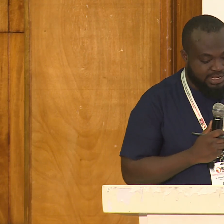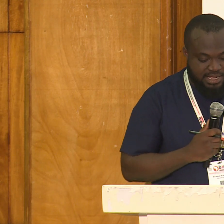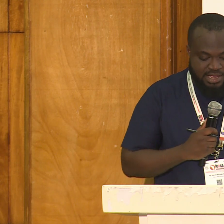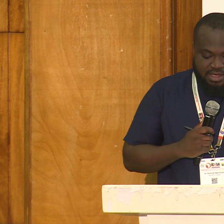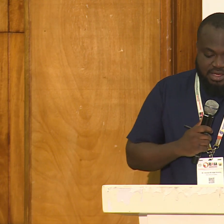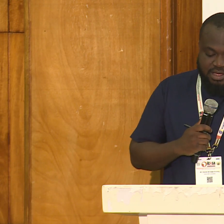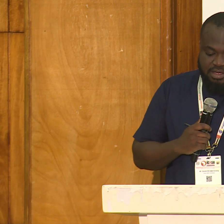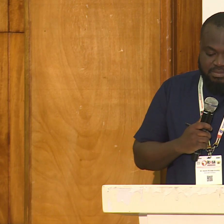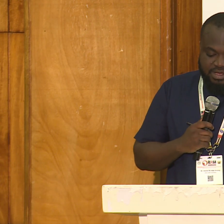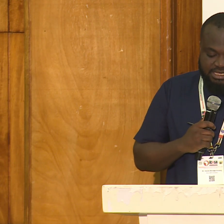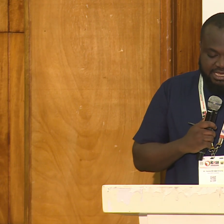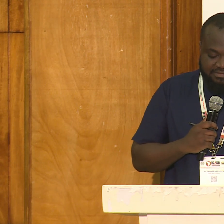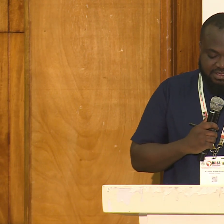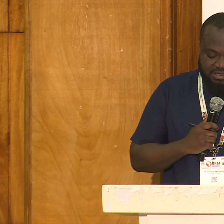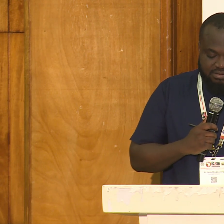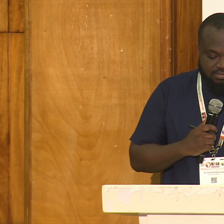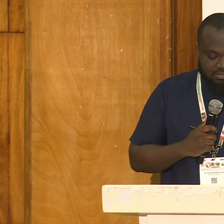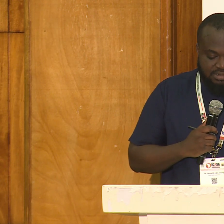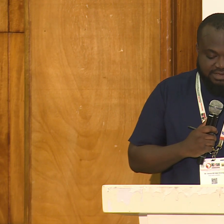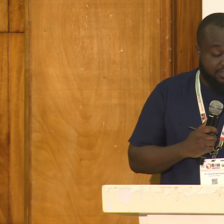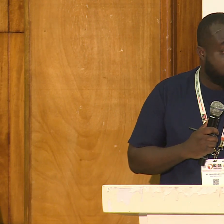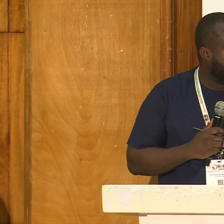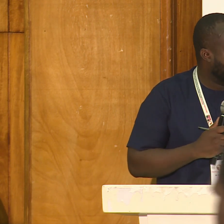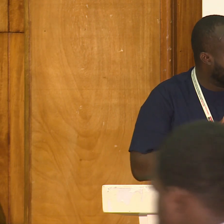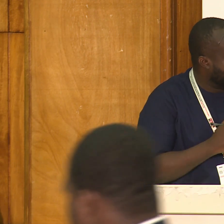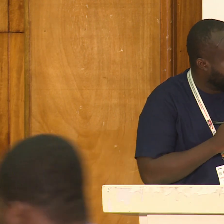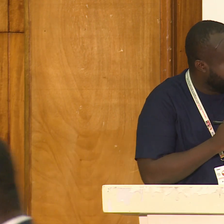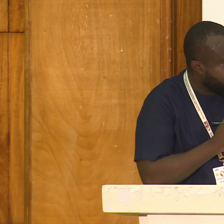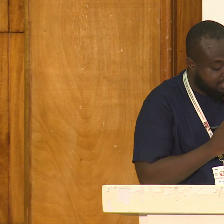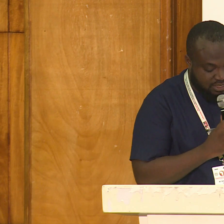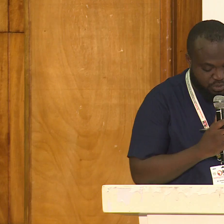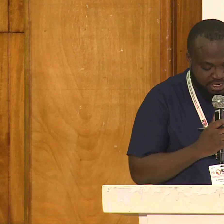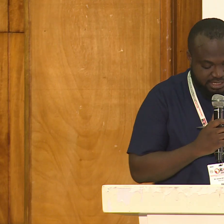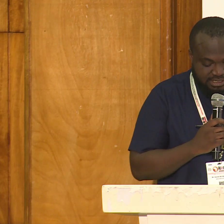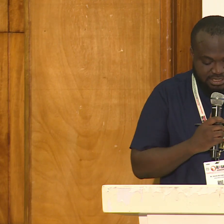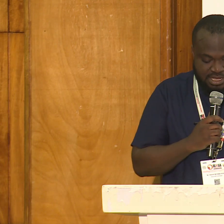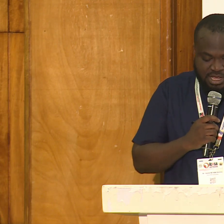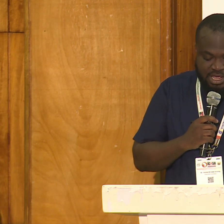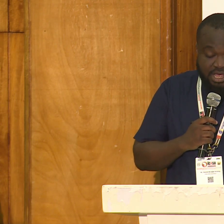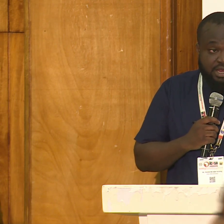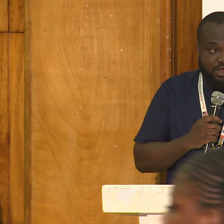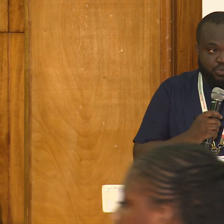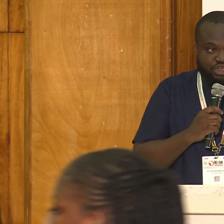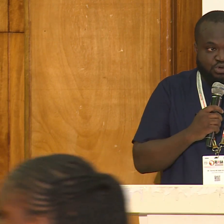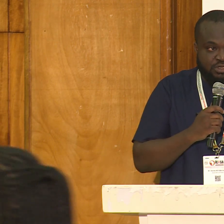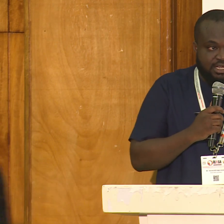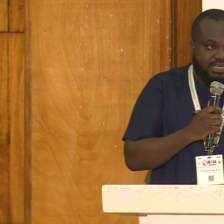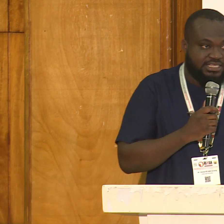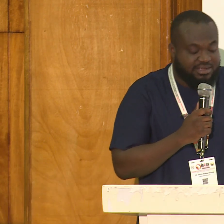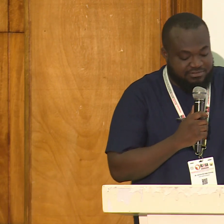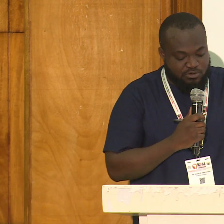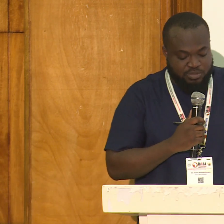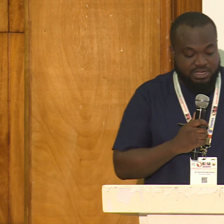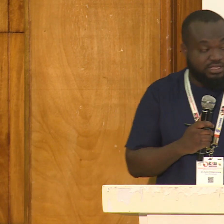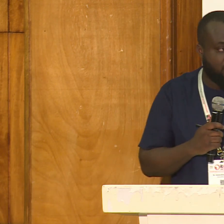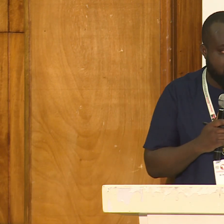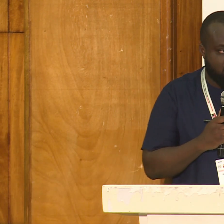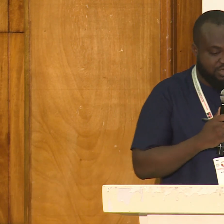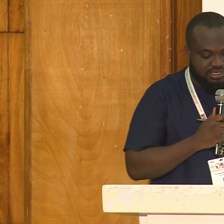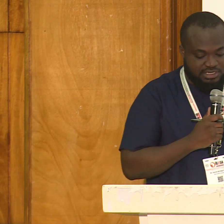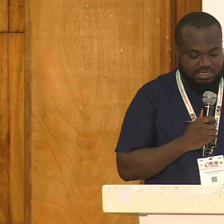peer-led HIV interventions among female sex workers. And we use the data from